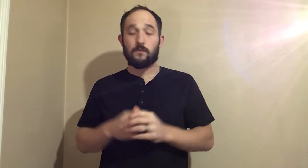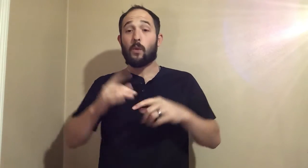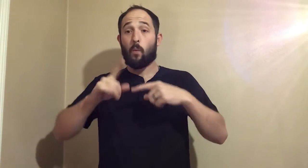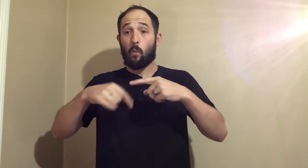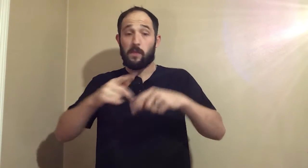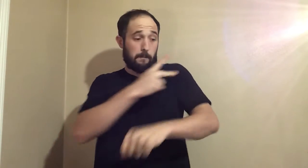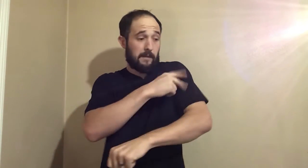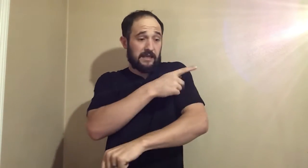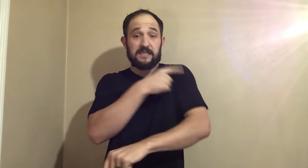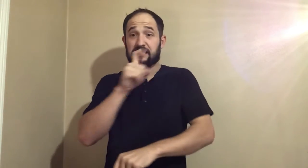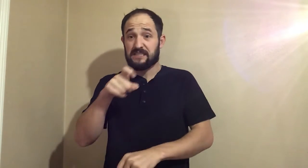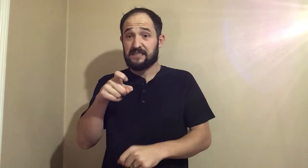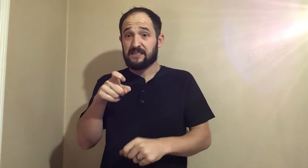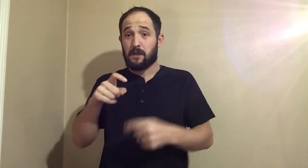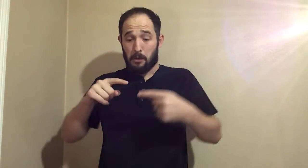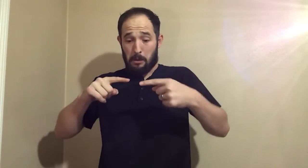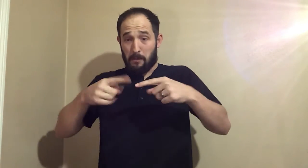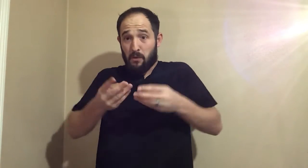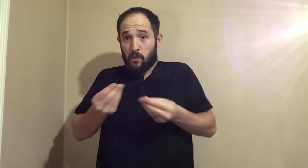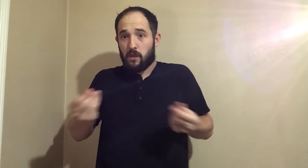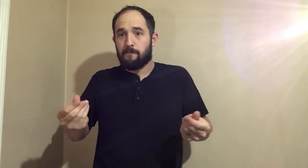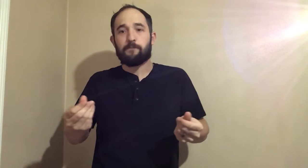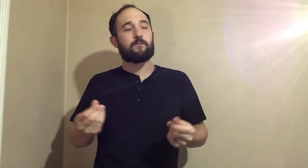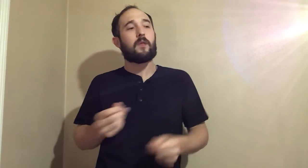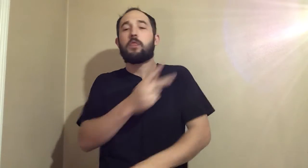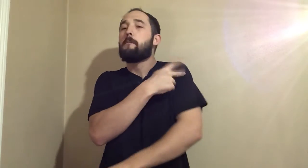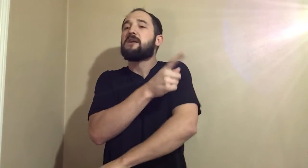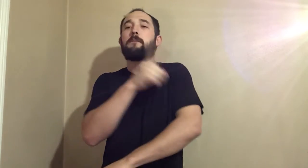friends press the button. We don't press the button for them. It's